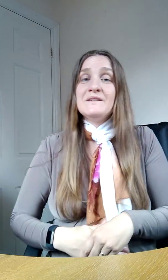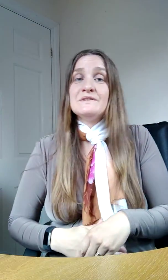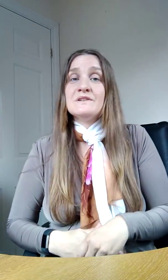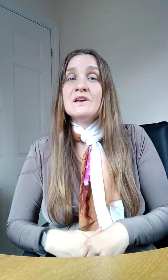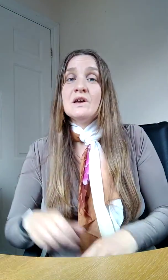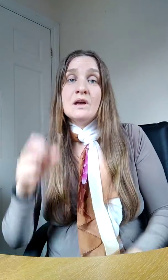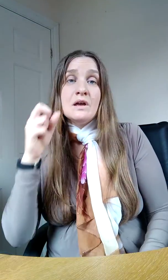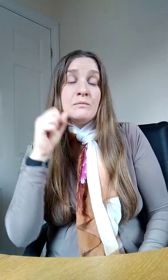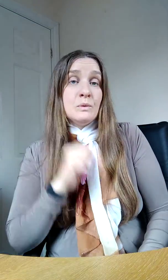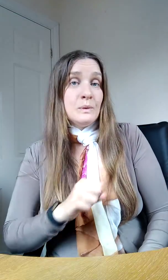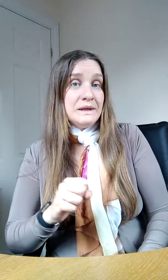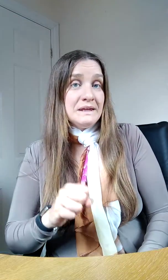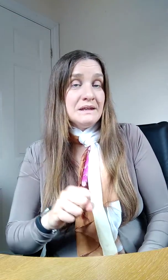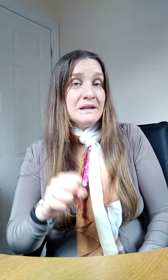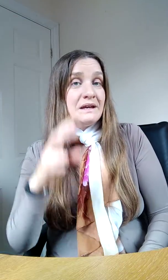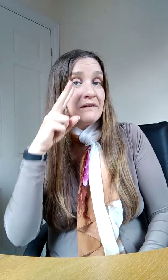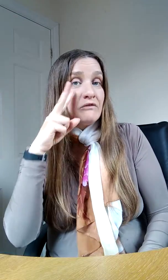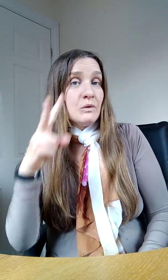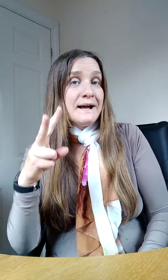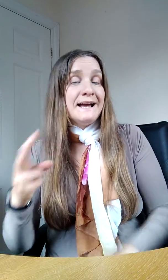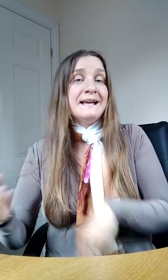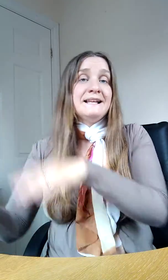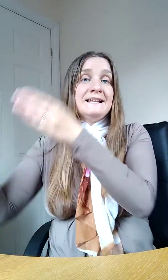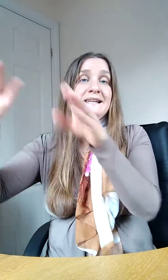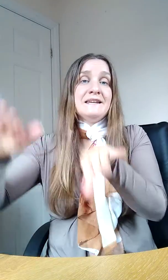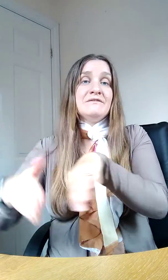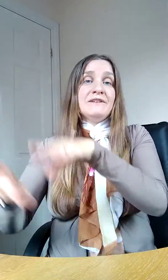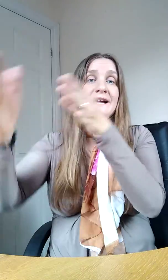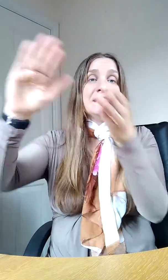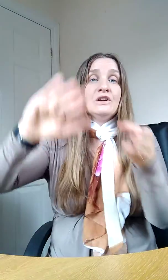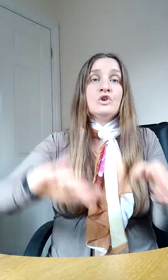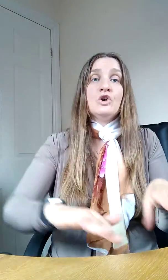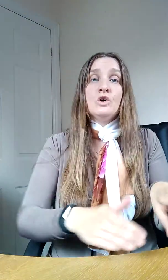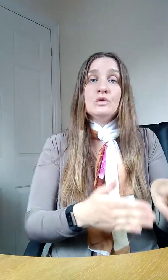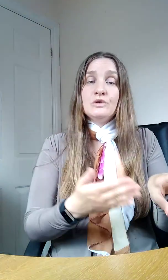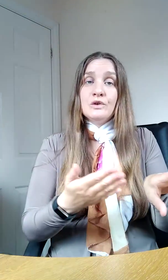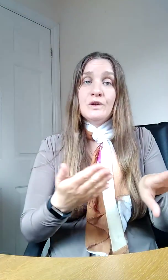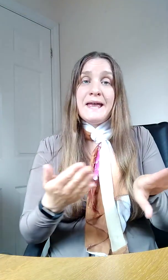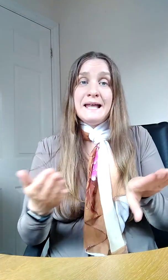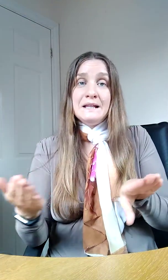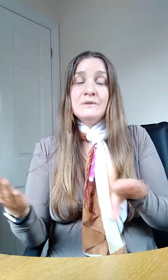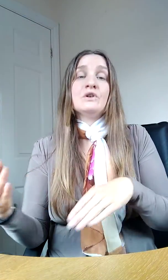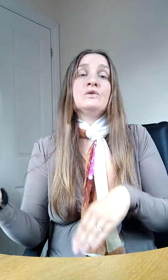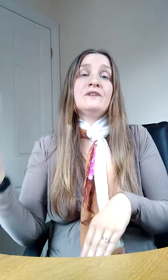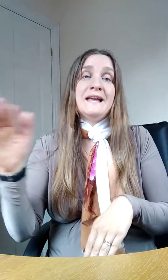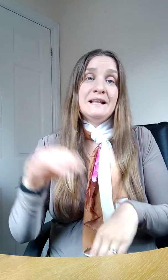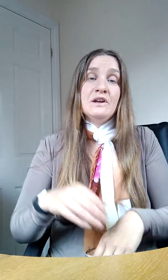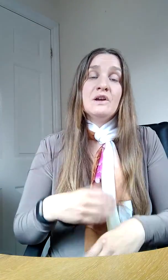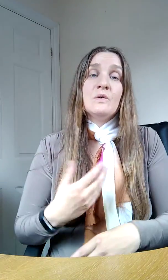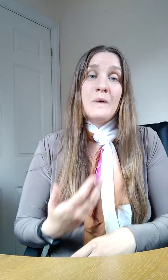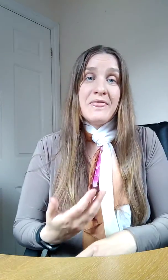waves. Puis voir les vagues quand elles, when